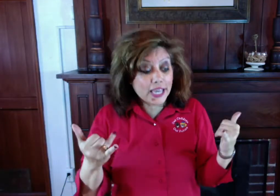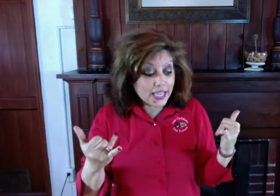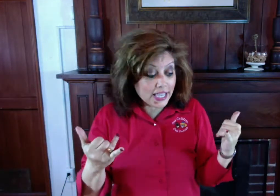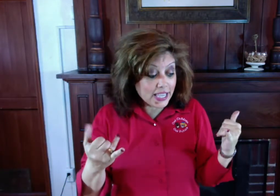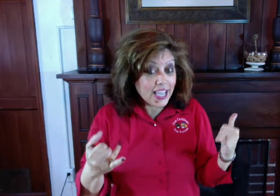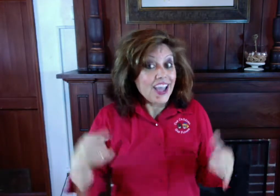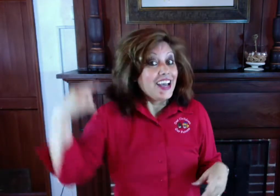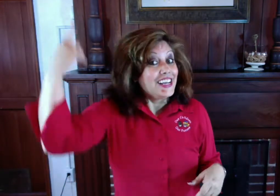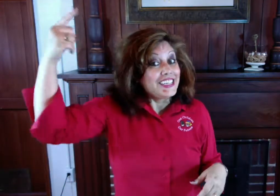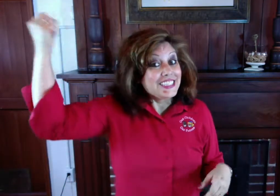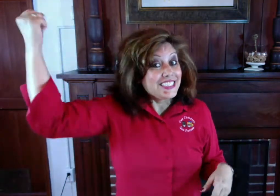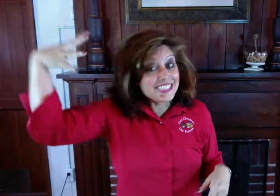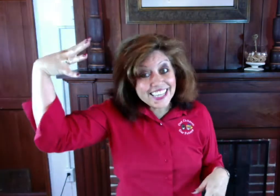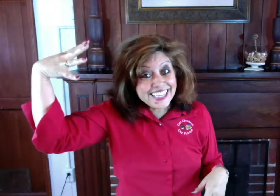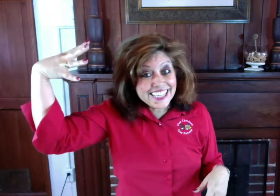today? Sunny,